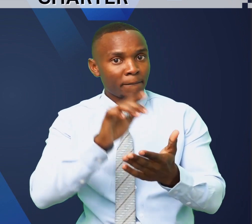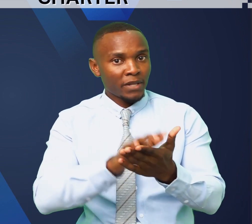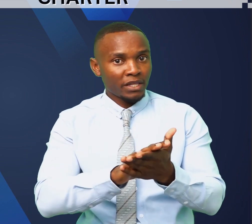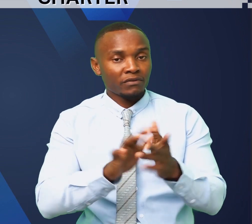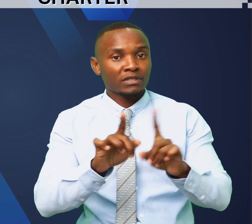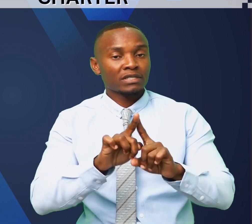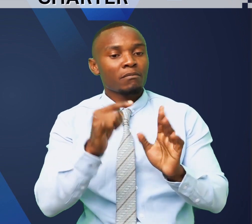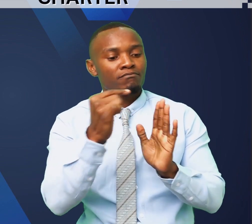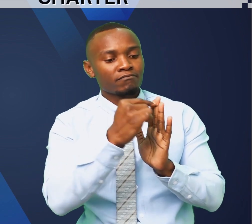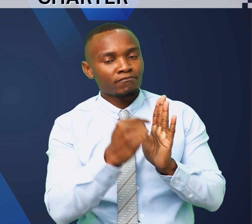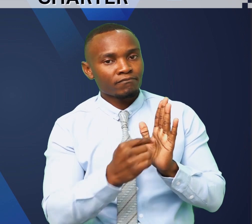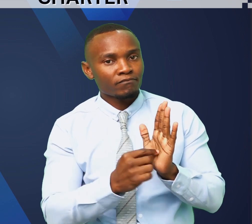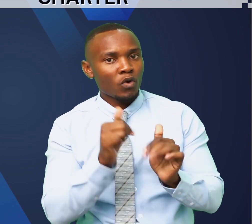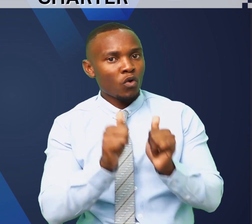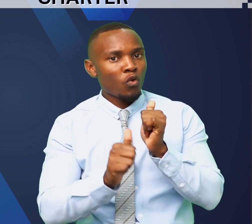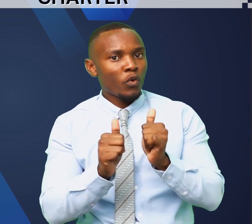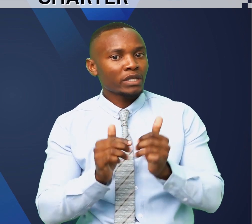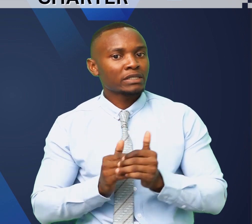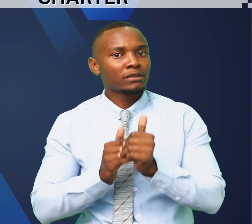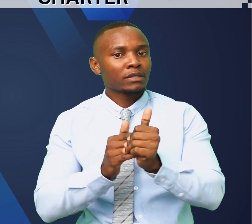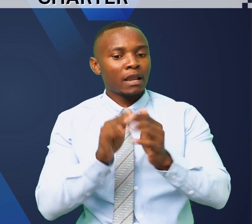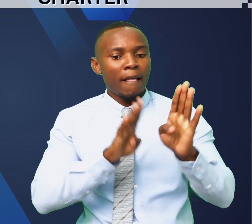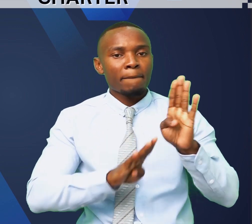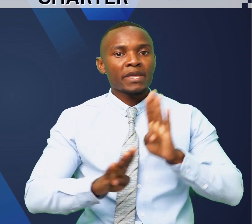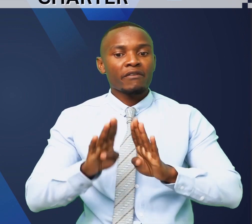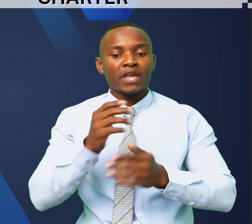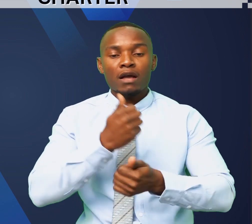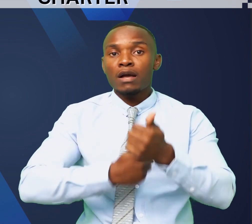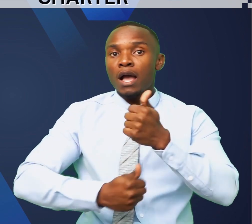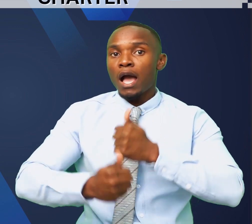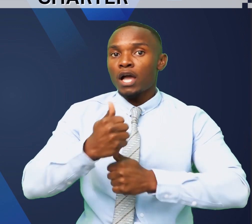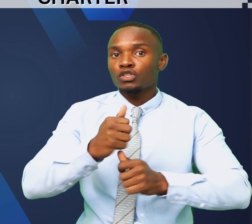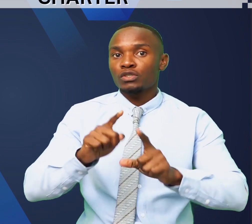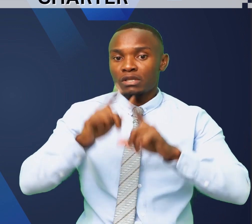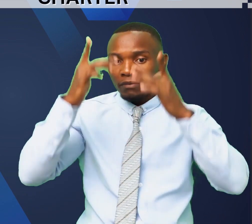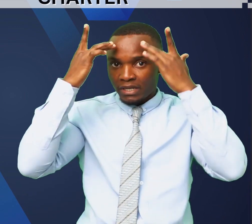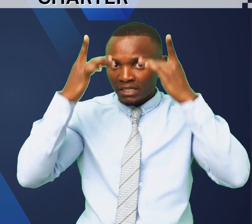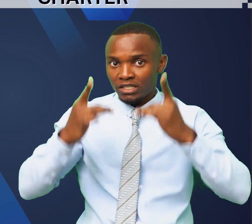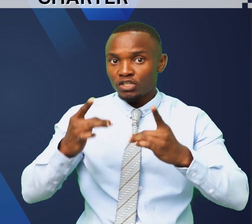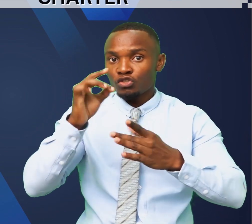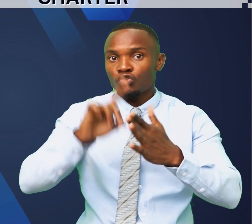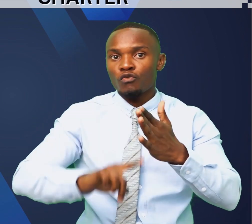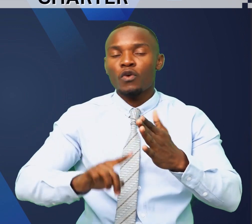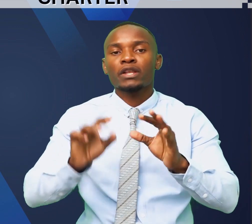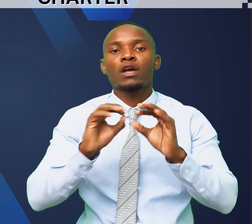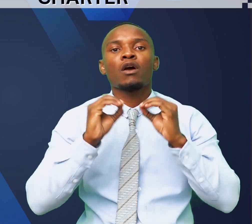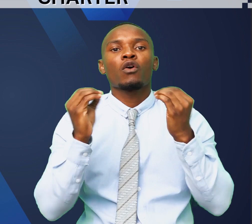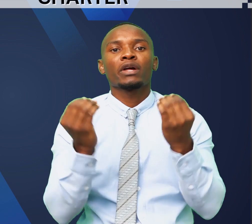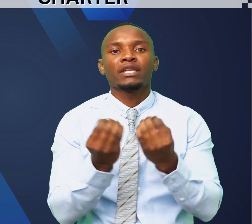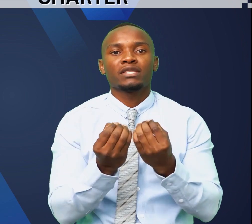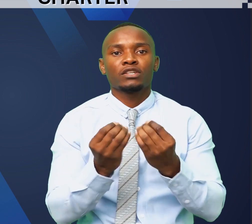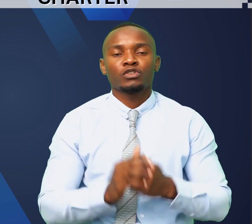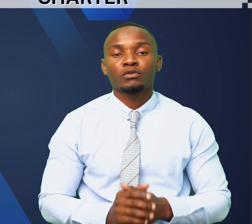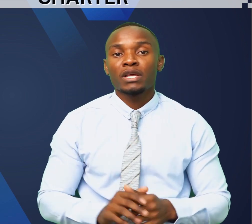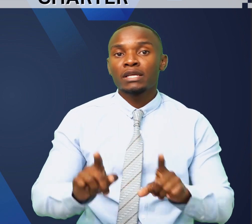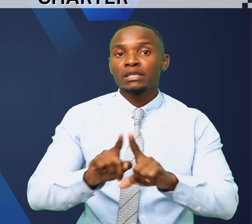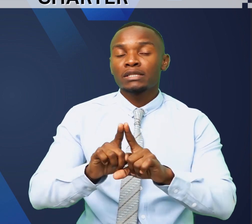or principles that guide the behavior, actions, and decisions of the organization. KEBS